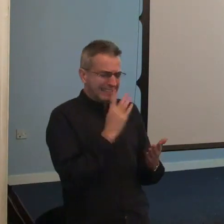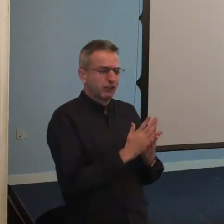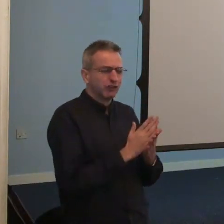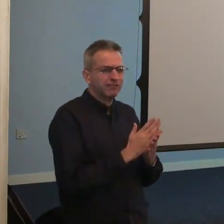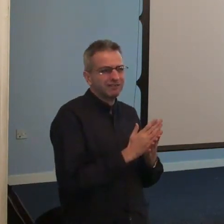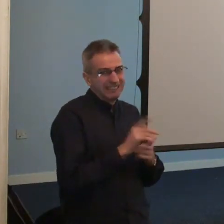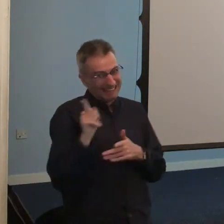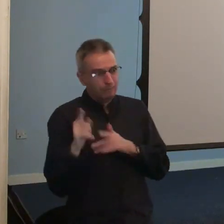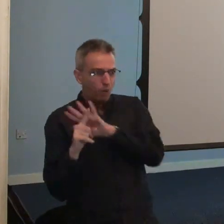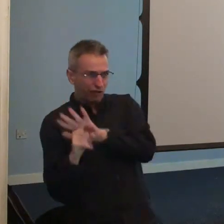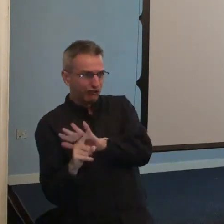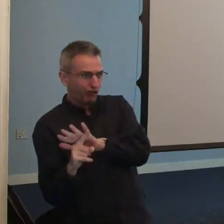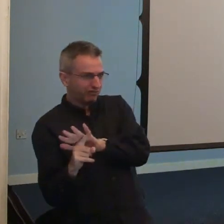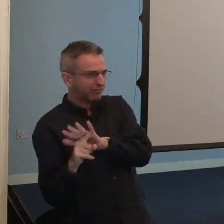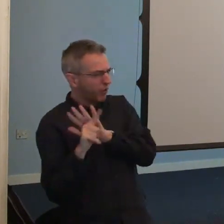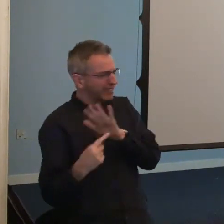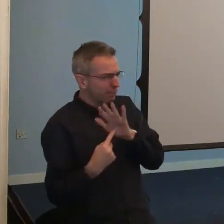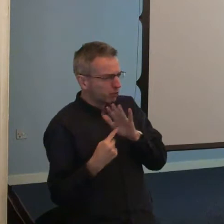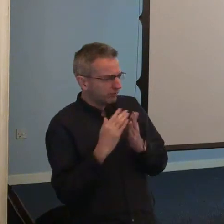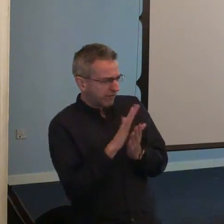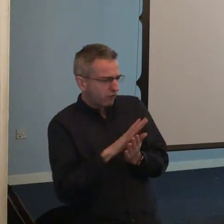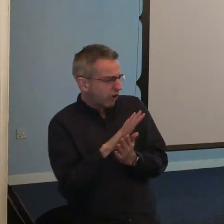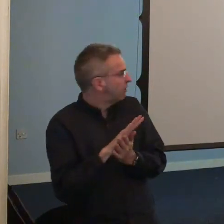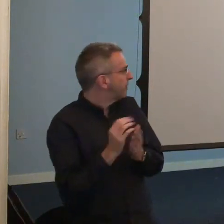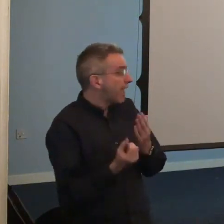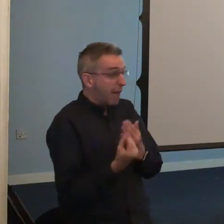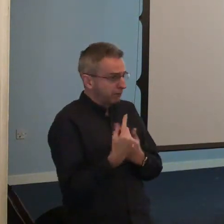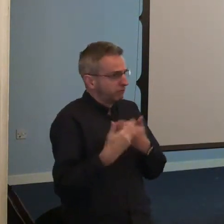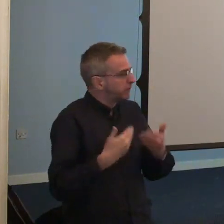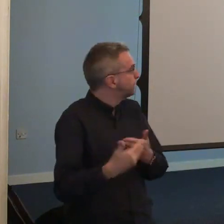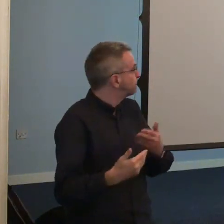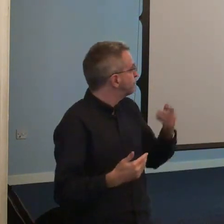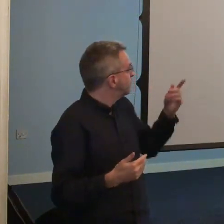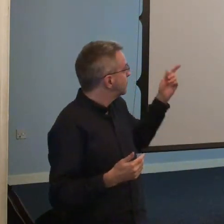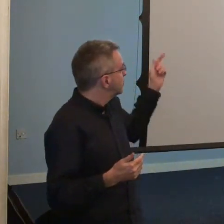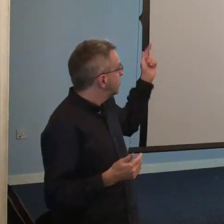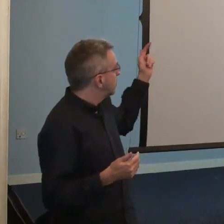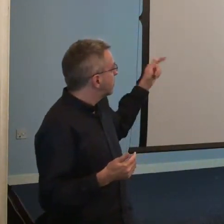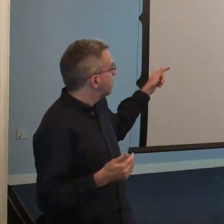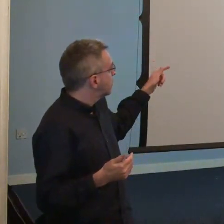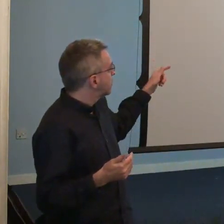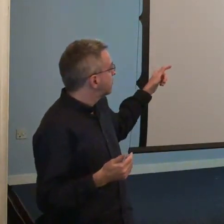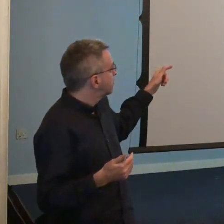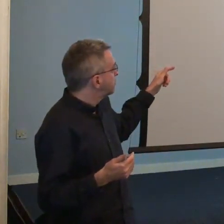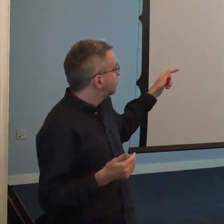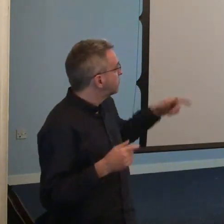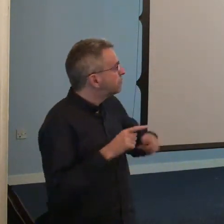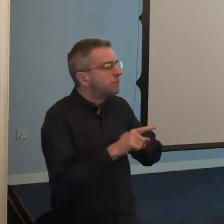fetus. That's what I'm talking about. That's, you know, eugenic views. So I'm not talking about deaf people's own choice to